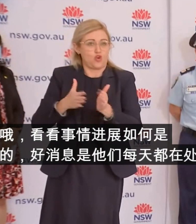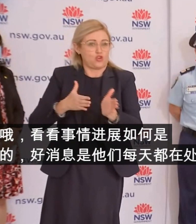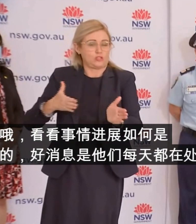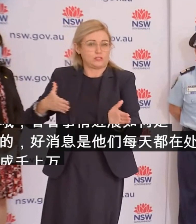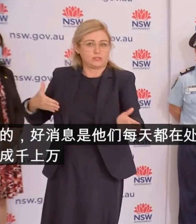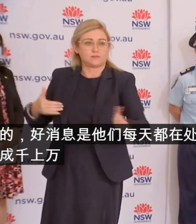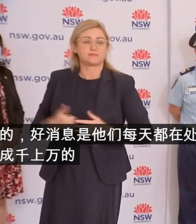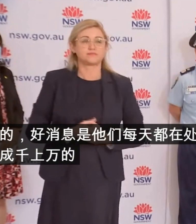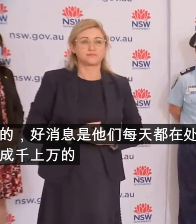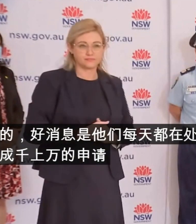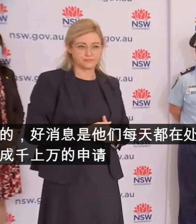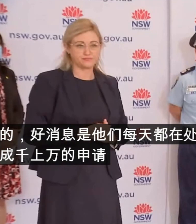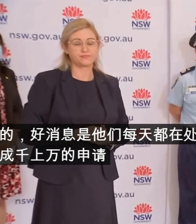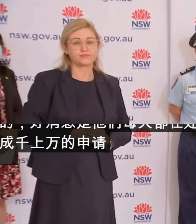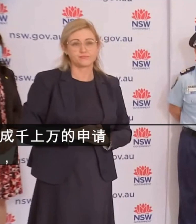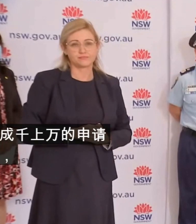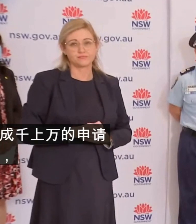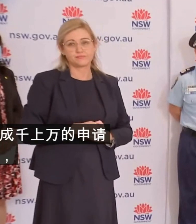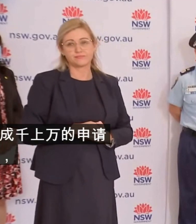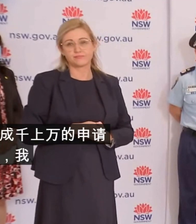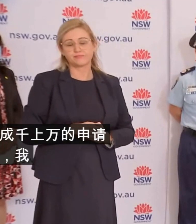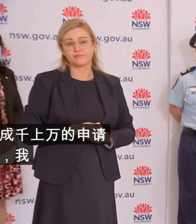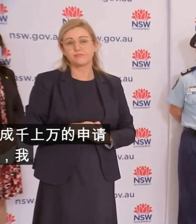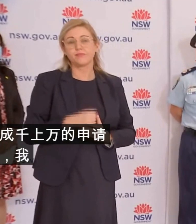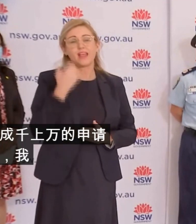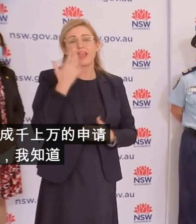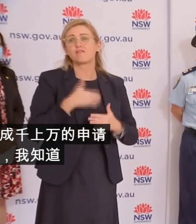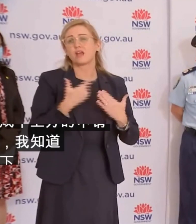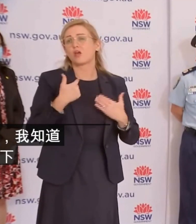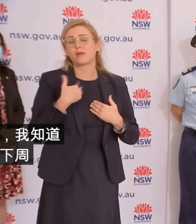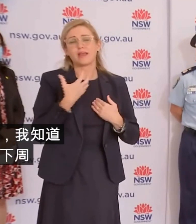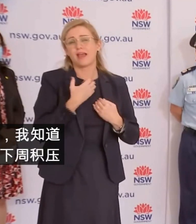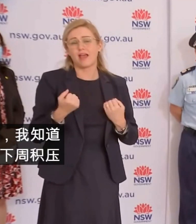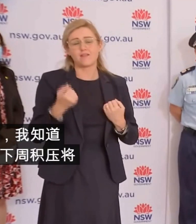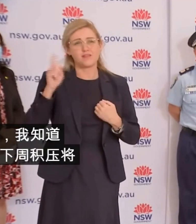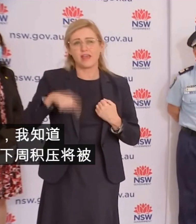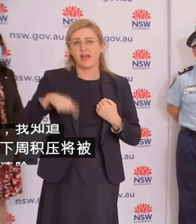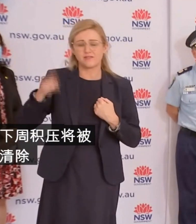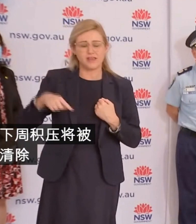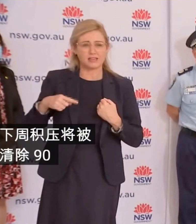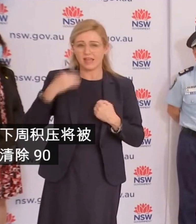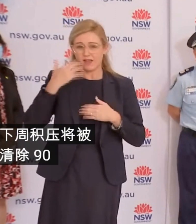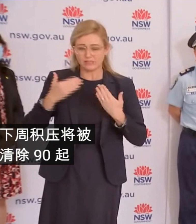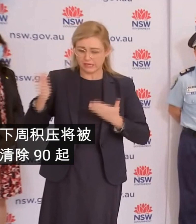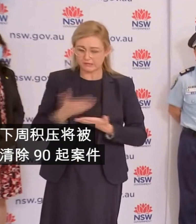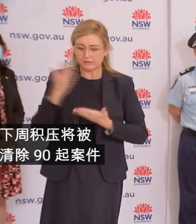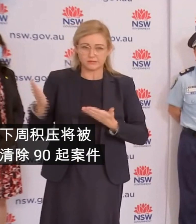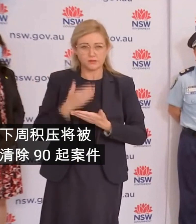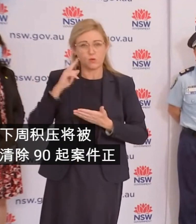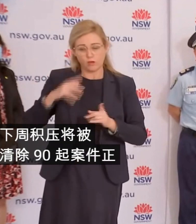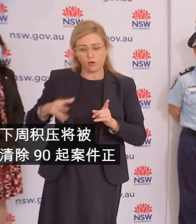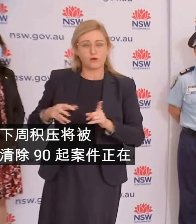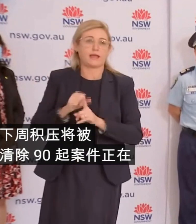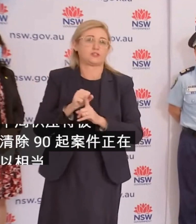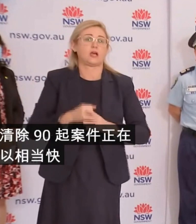they're processing thousands and thousands of applications every day, and I understand definitely by next week that the backlog will be cleared. 90% of